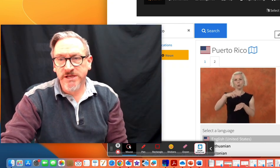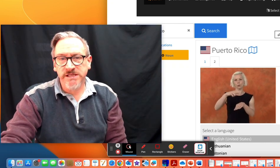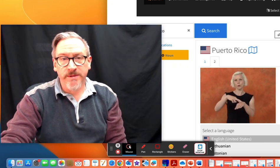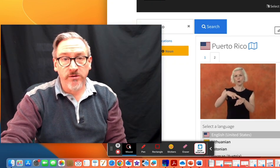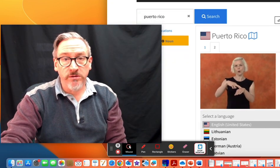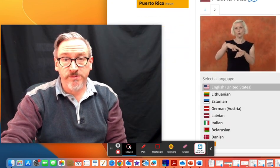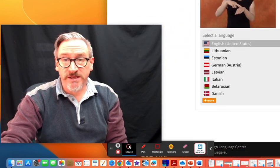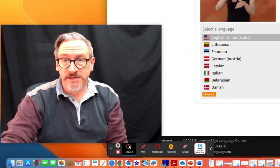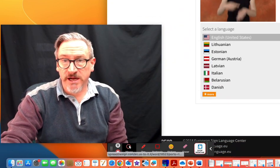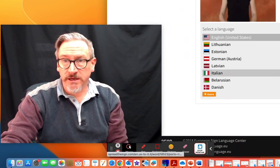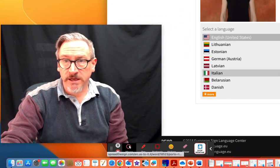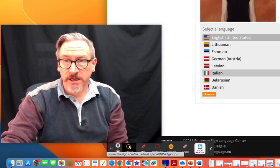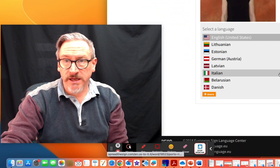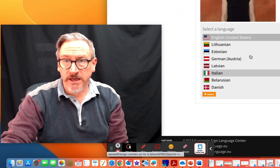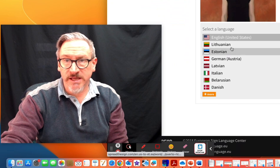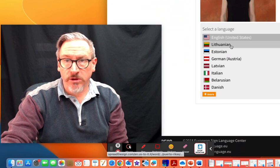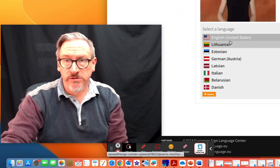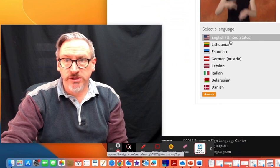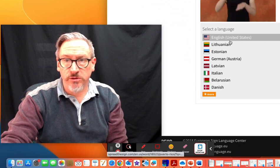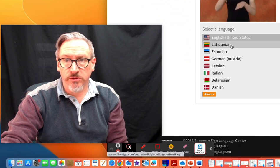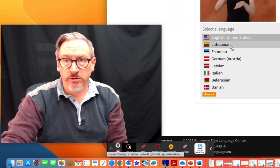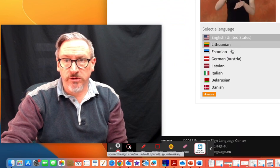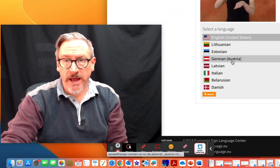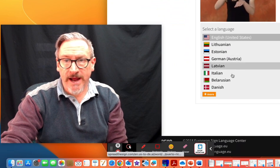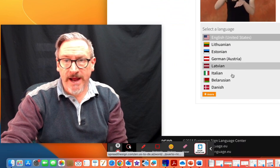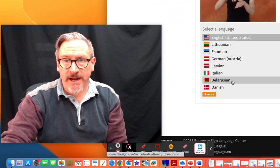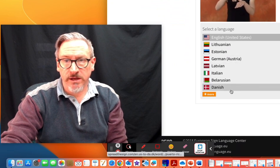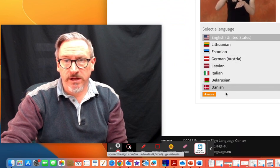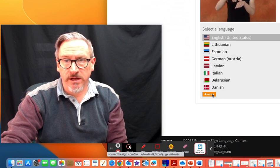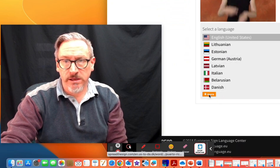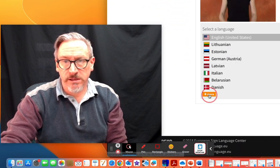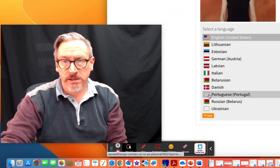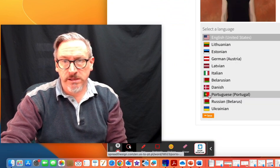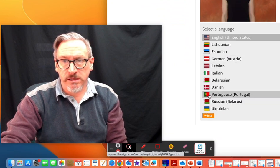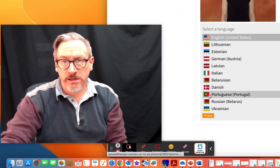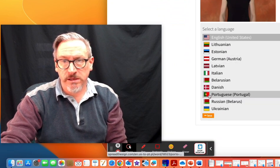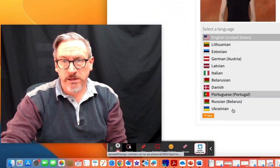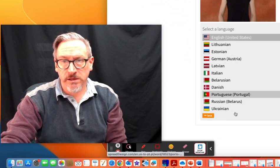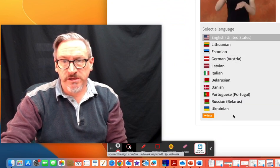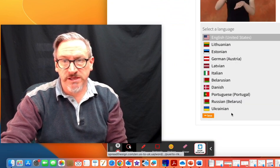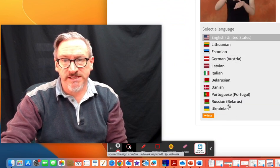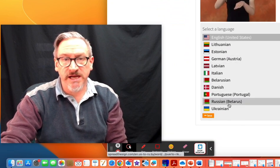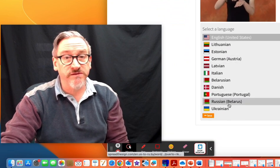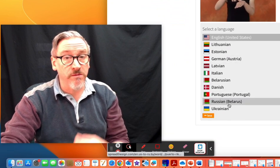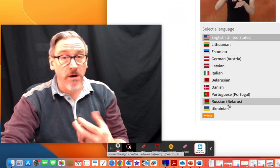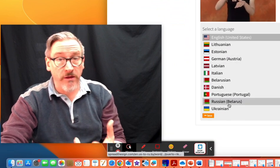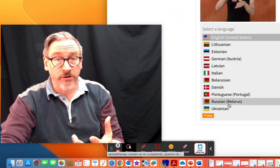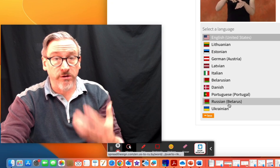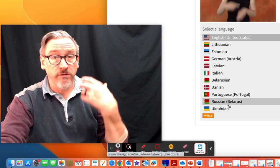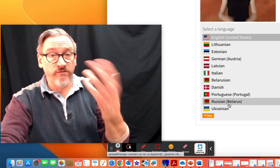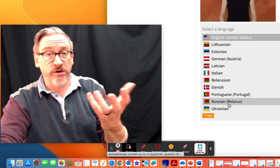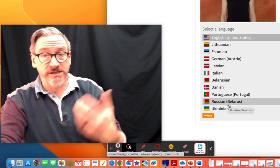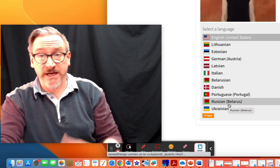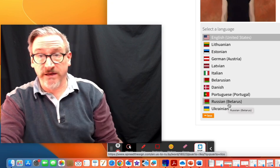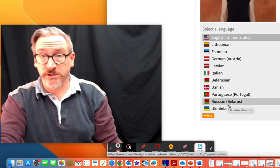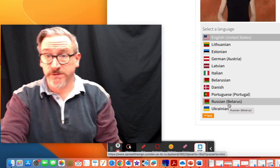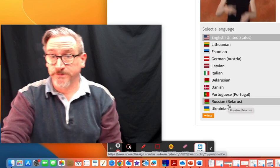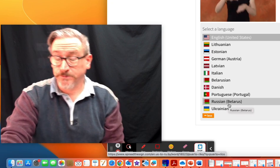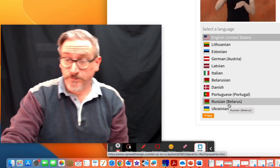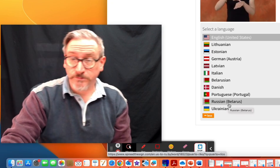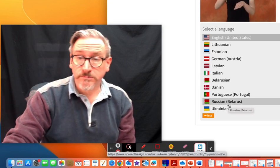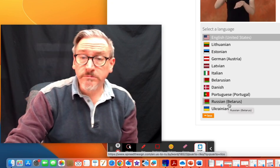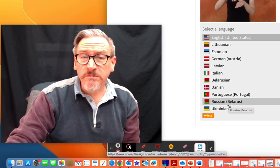What's nice about spread the sign is they will also add the signs from other foreign sign